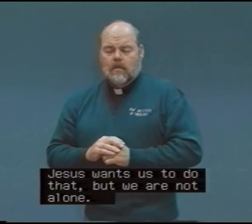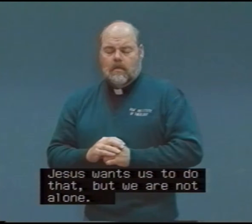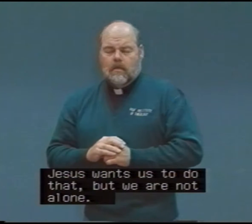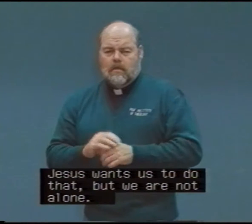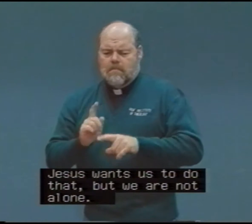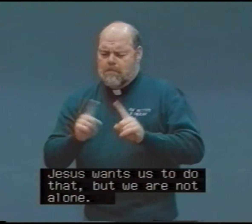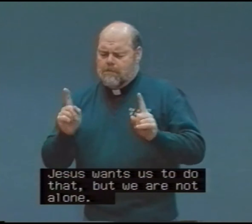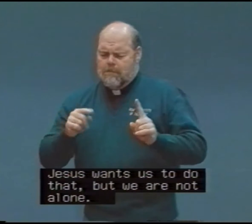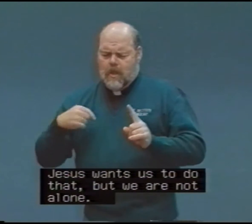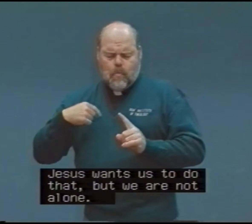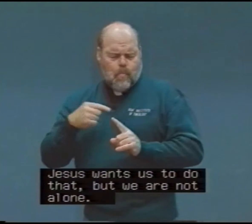alone.